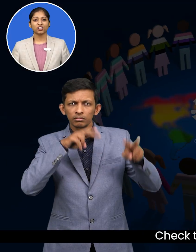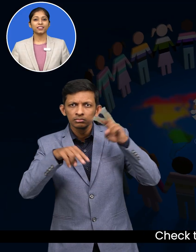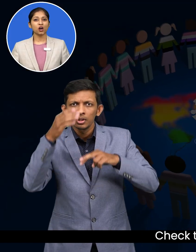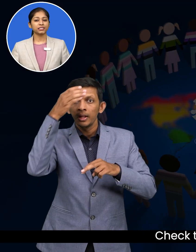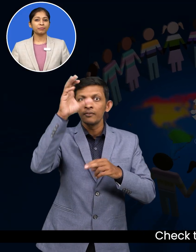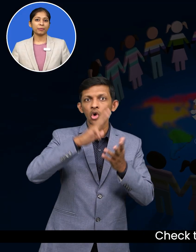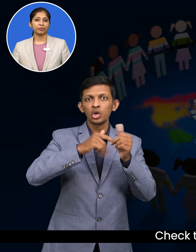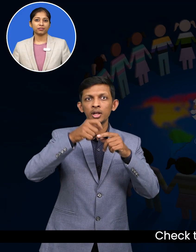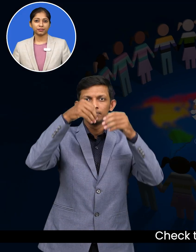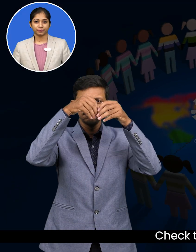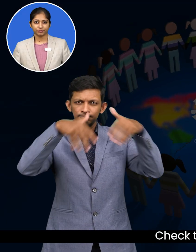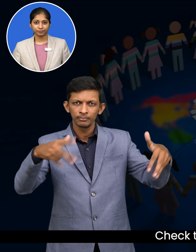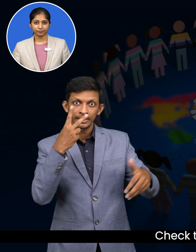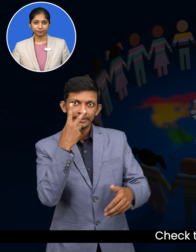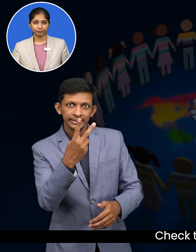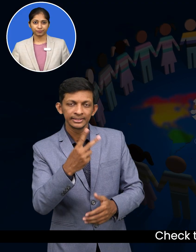Check the concept map.